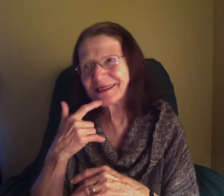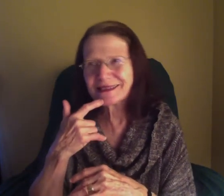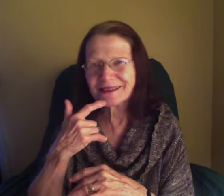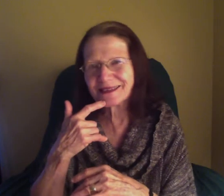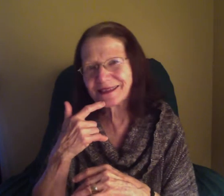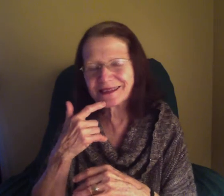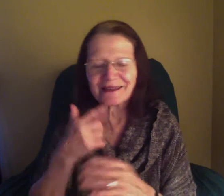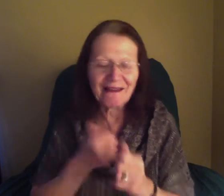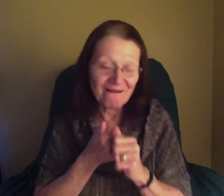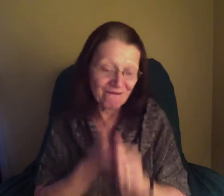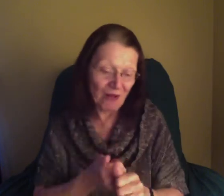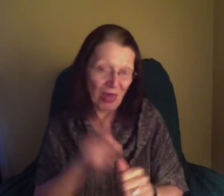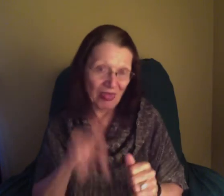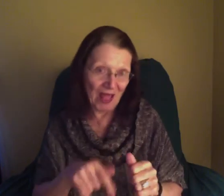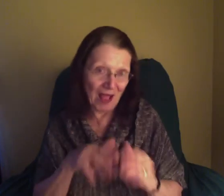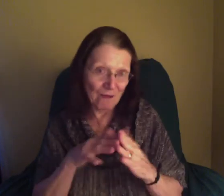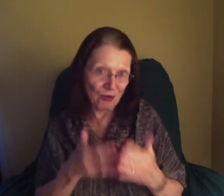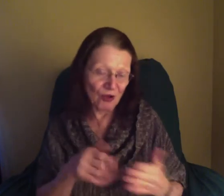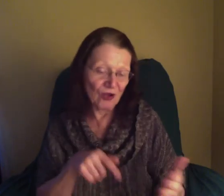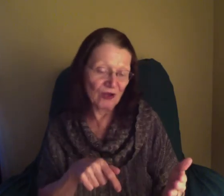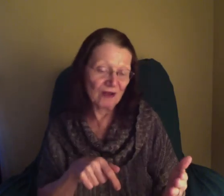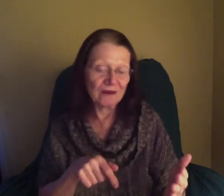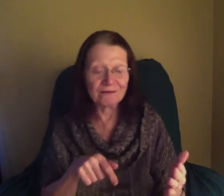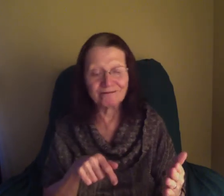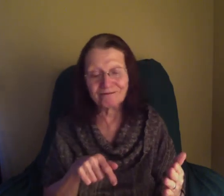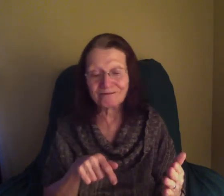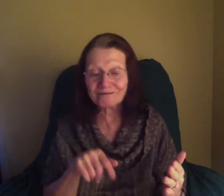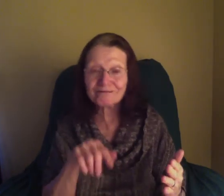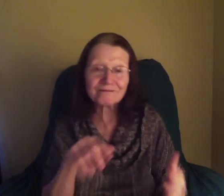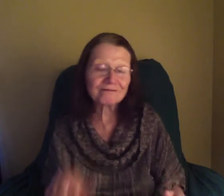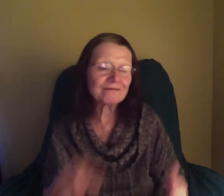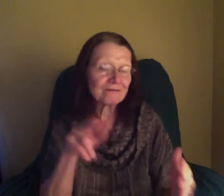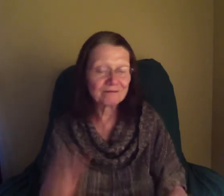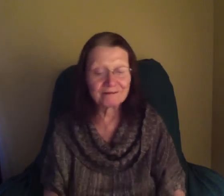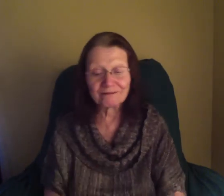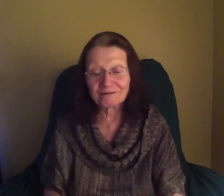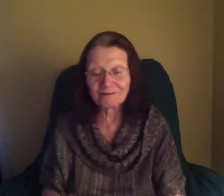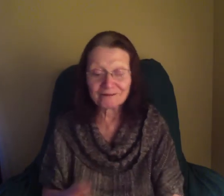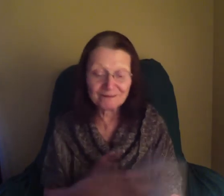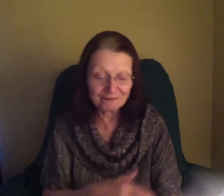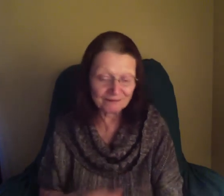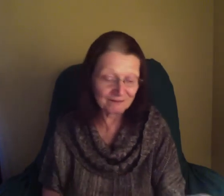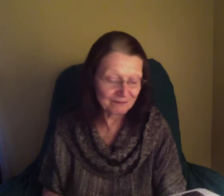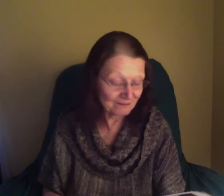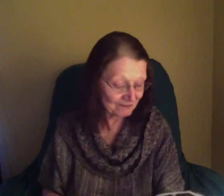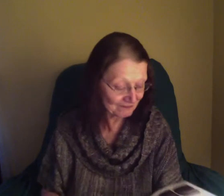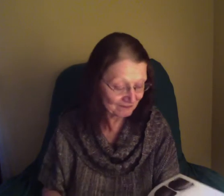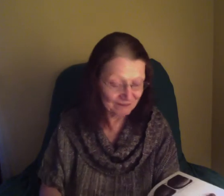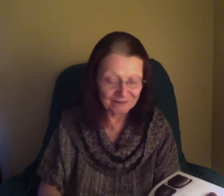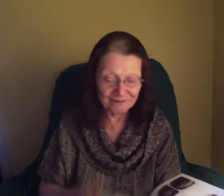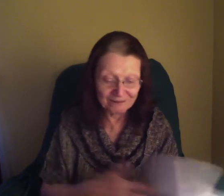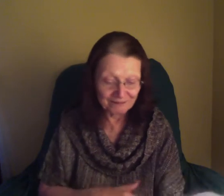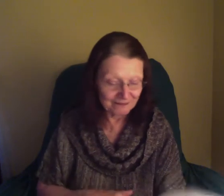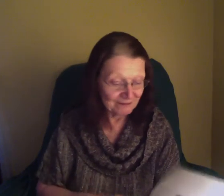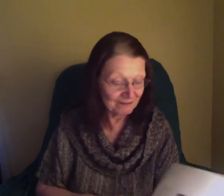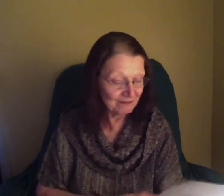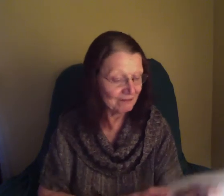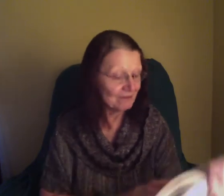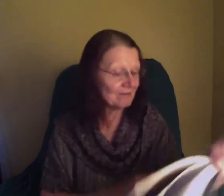I thought that was a good game.